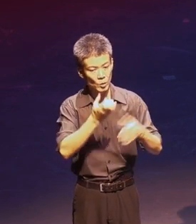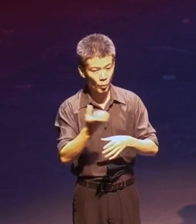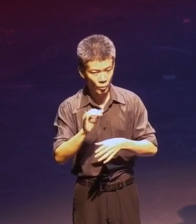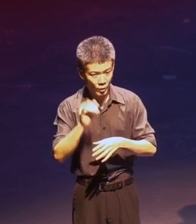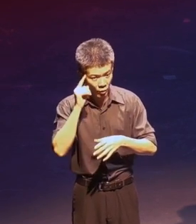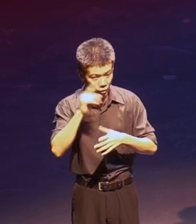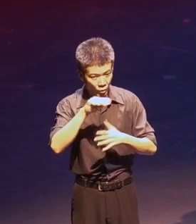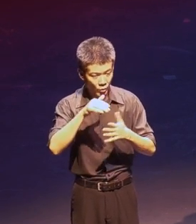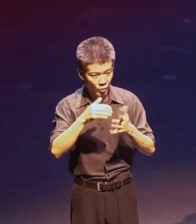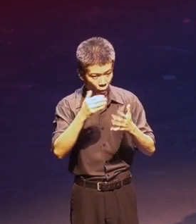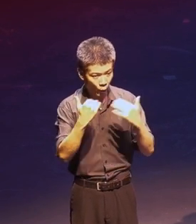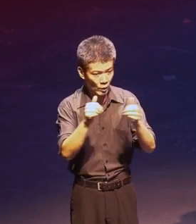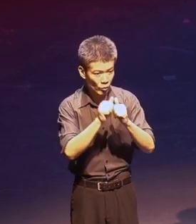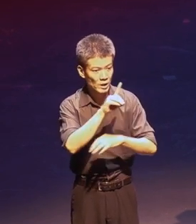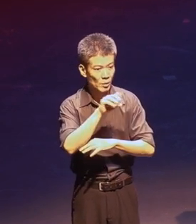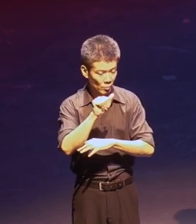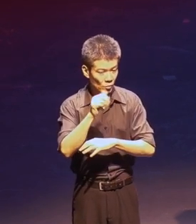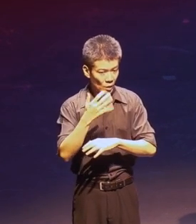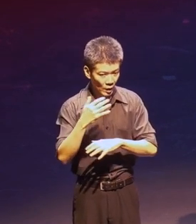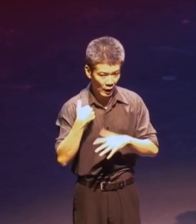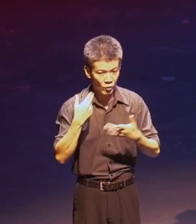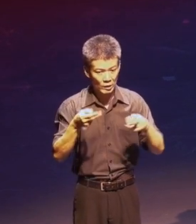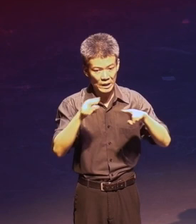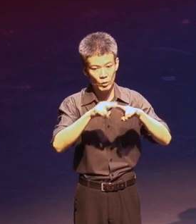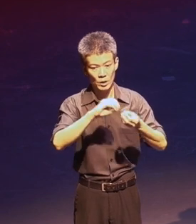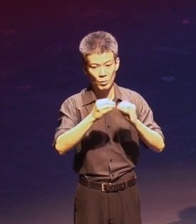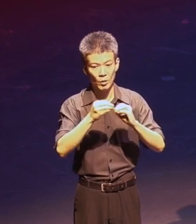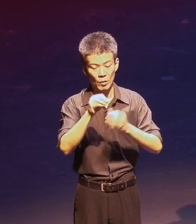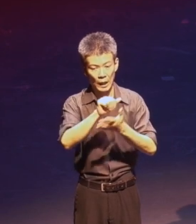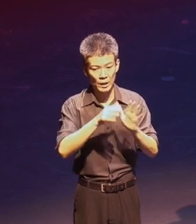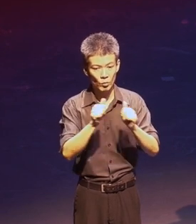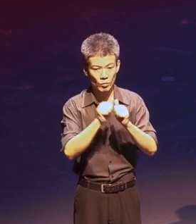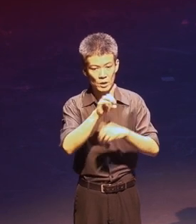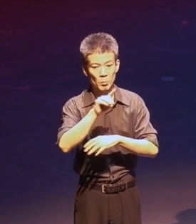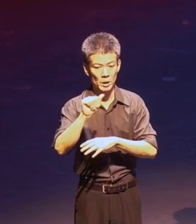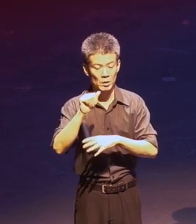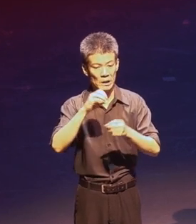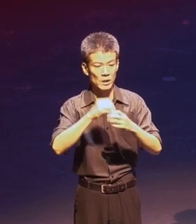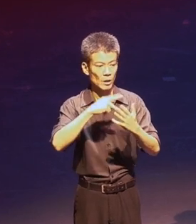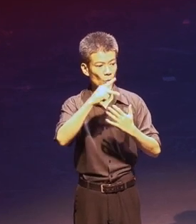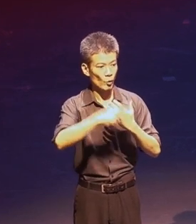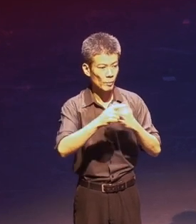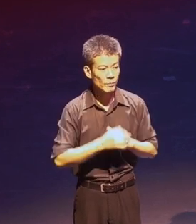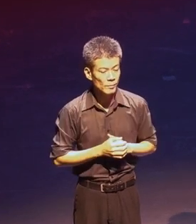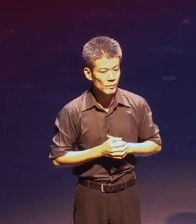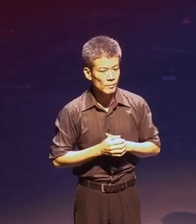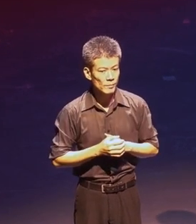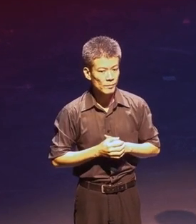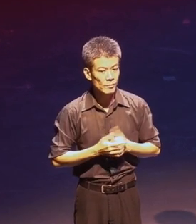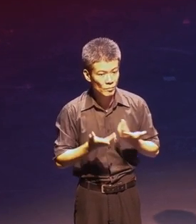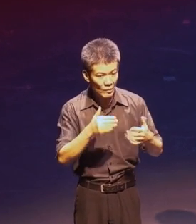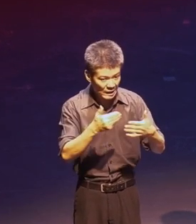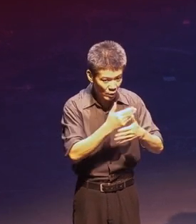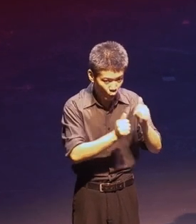components for audiences with disabilities and have increased the number of artists with disabilities in their programming.